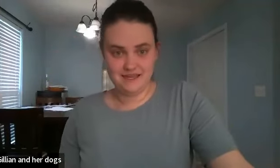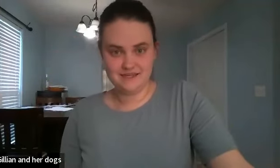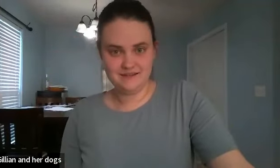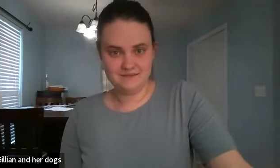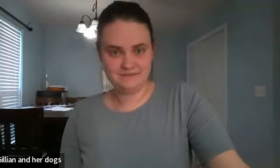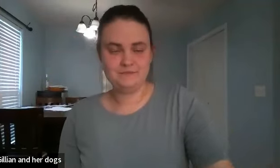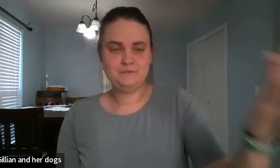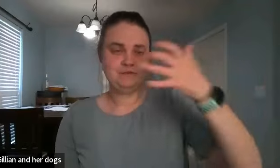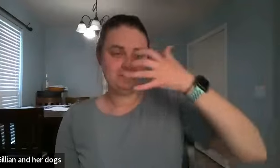Lion.